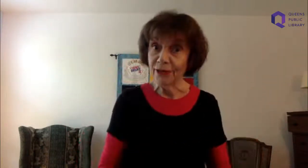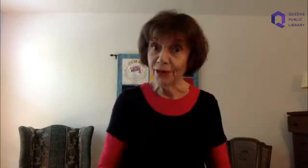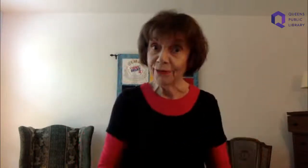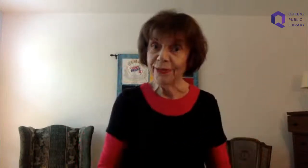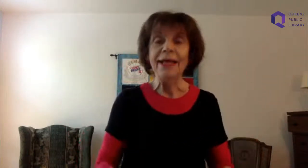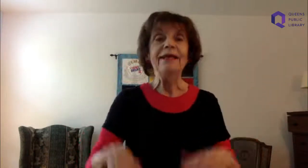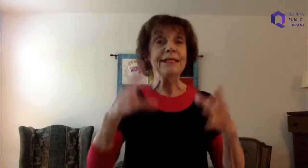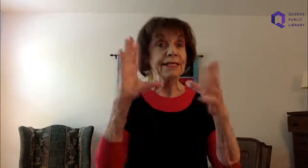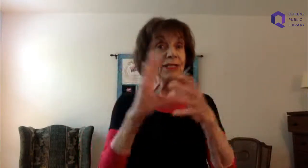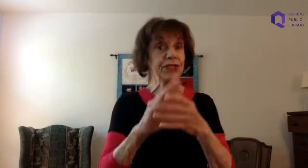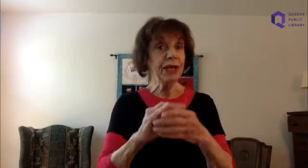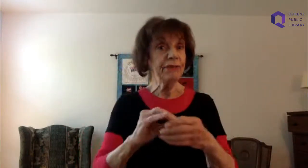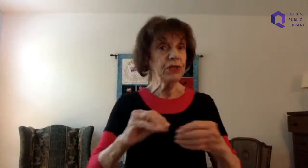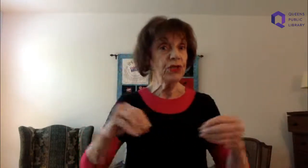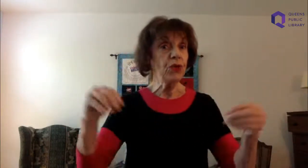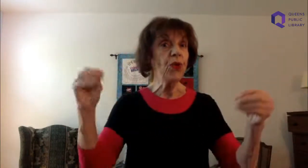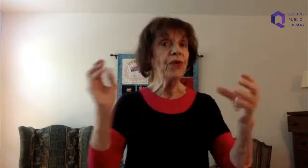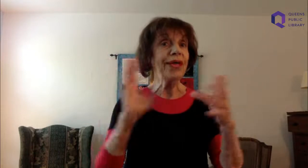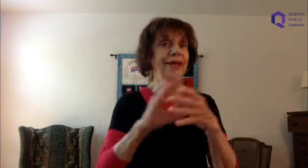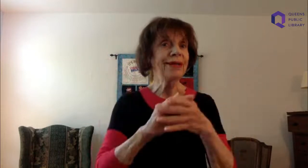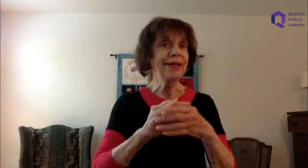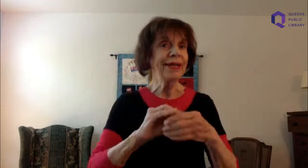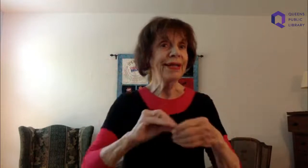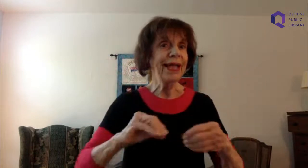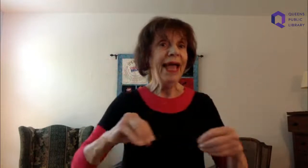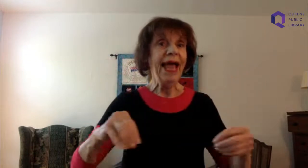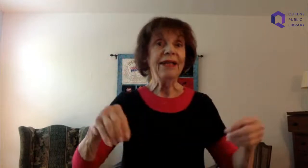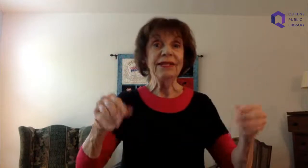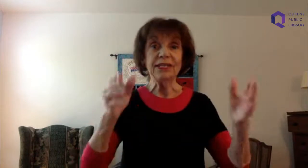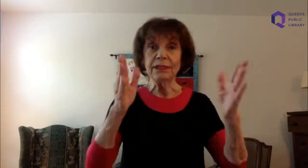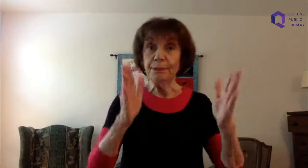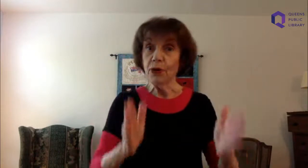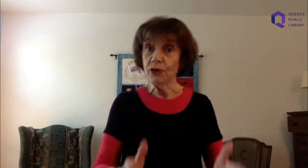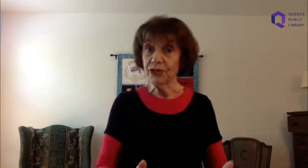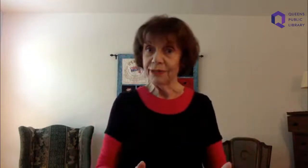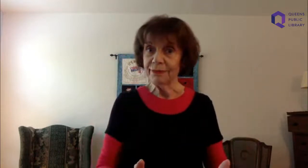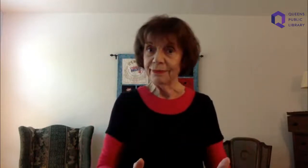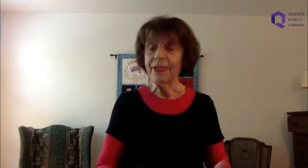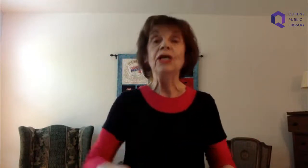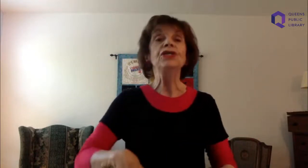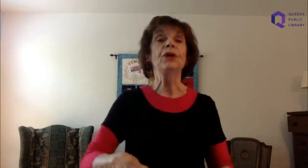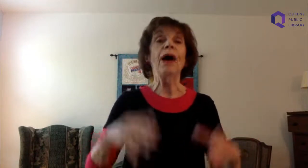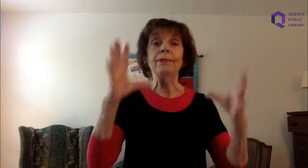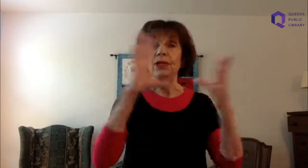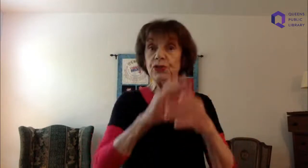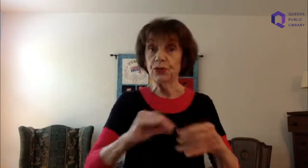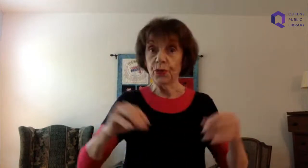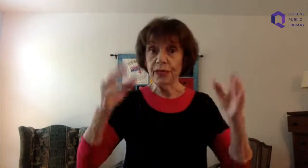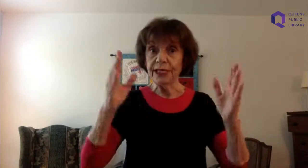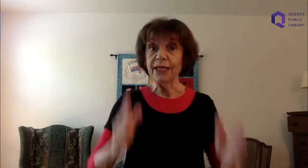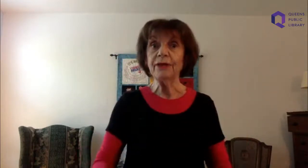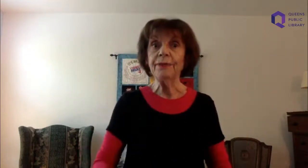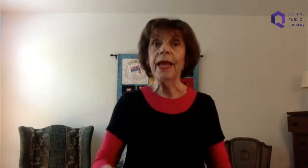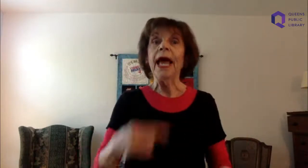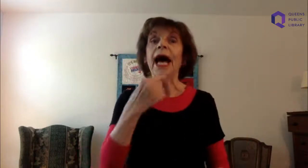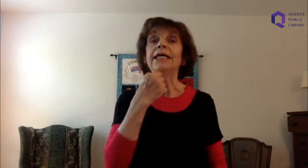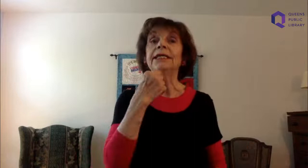storyteller. This is the sign for story. And this is a person. So I'm a storyteller. I